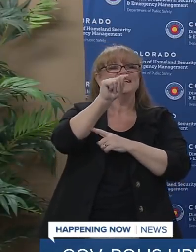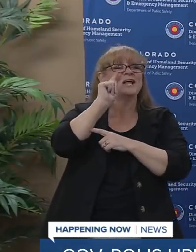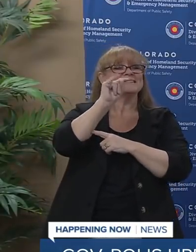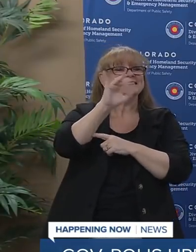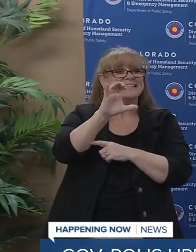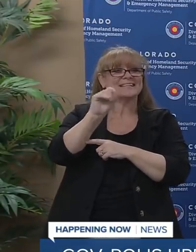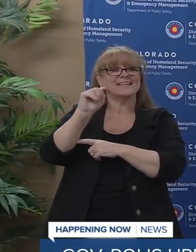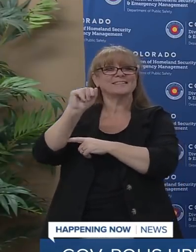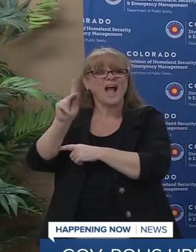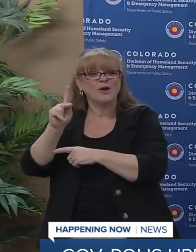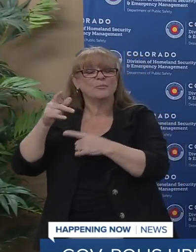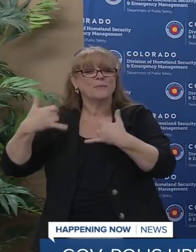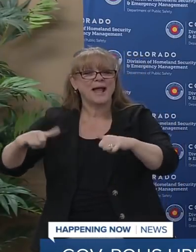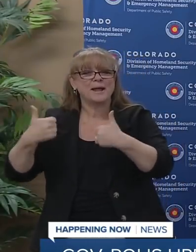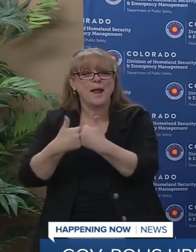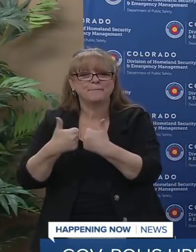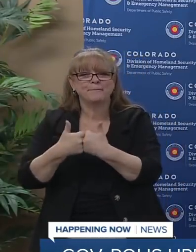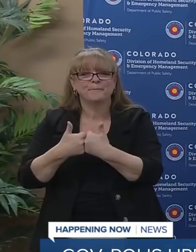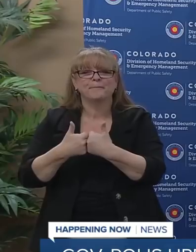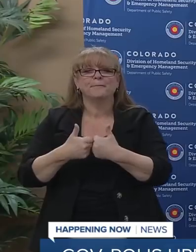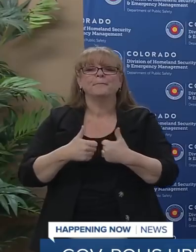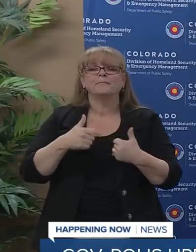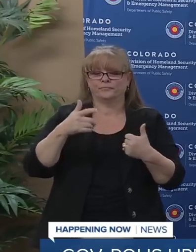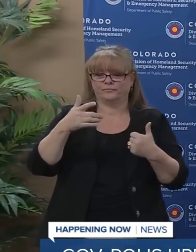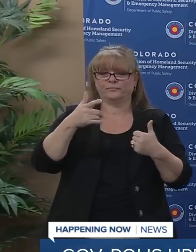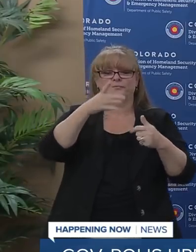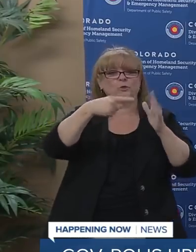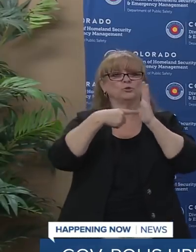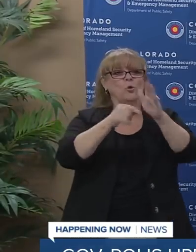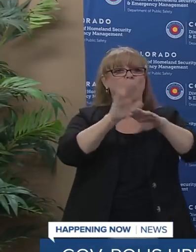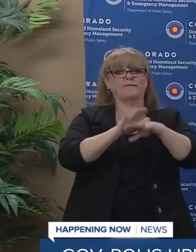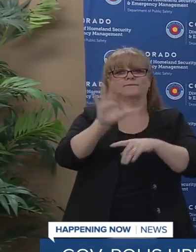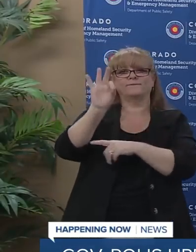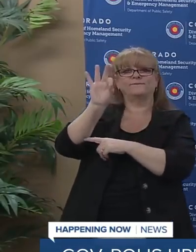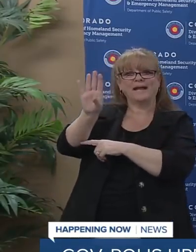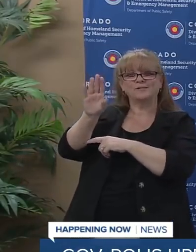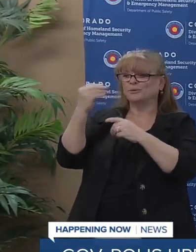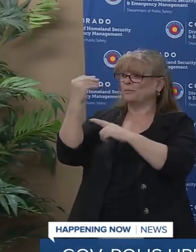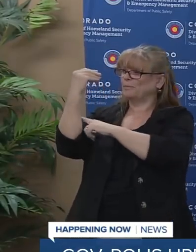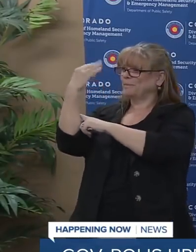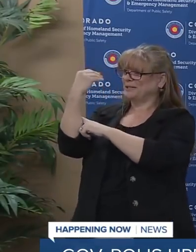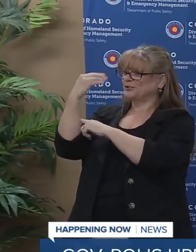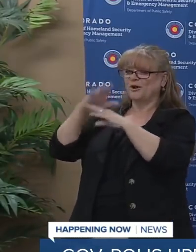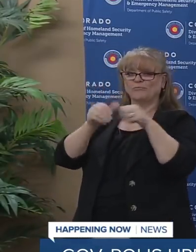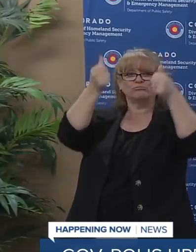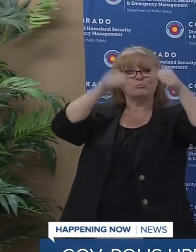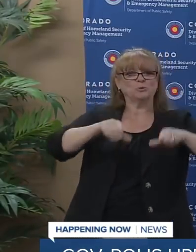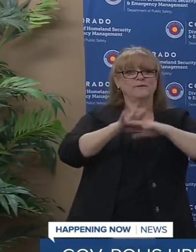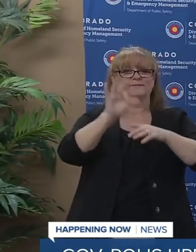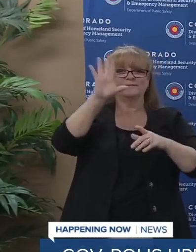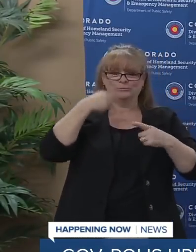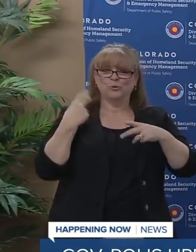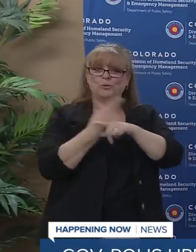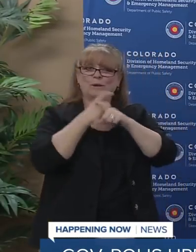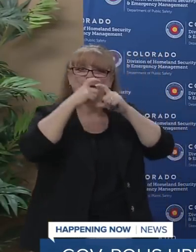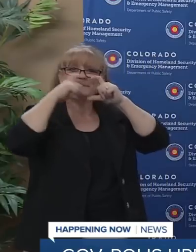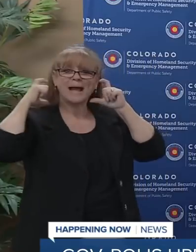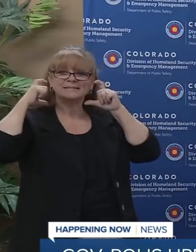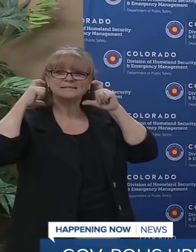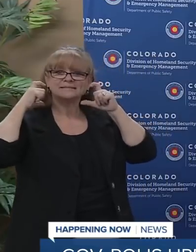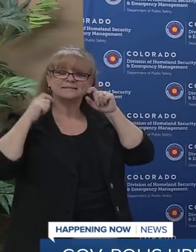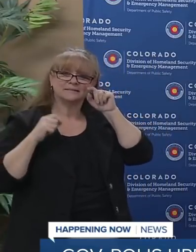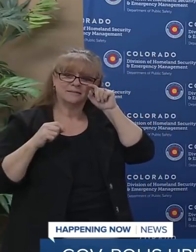now whenever you're leaving your home to go grocery shopping or anything else. It's not what we chose, any of us, but let's